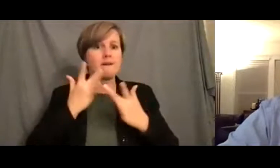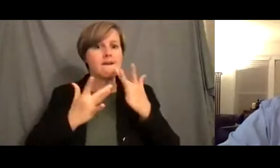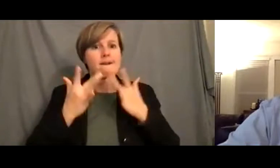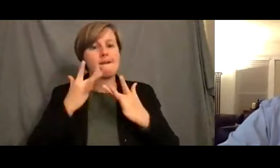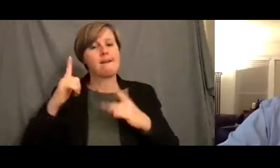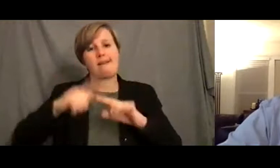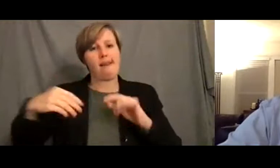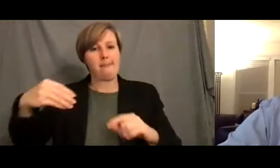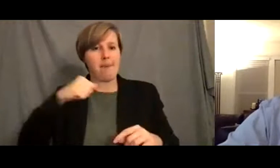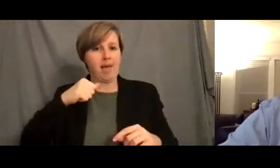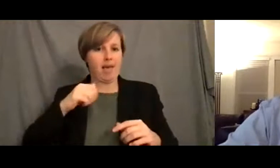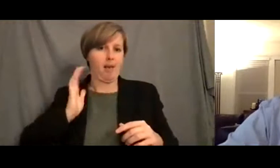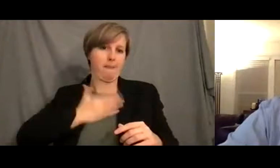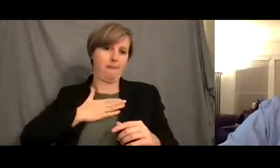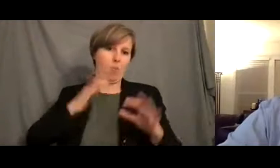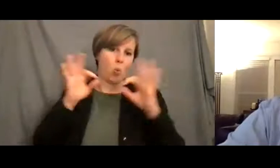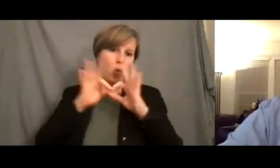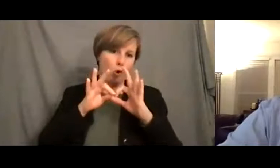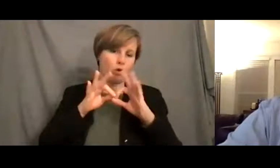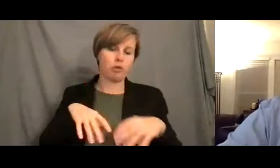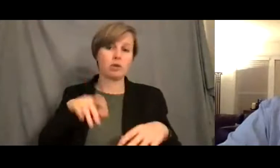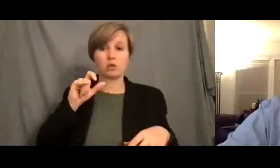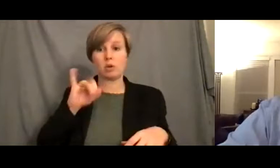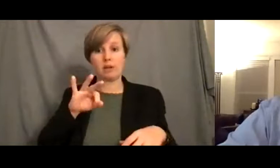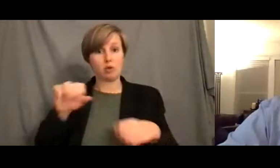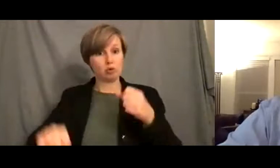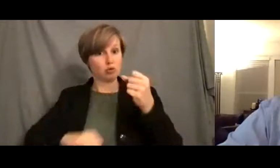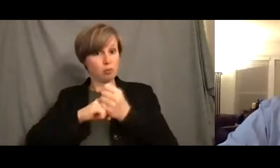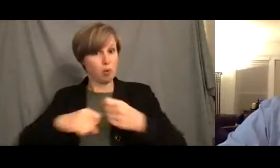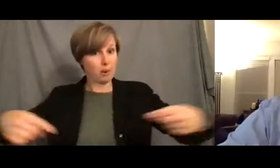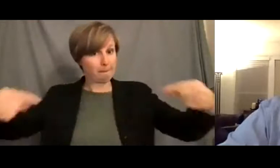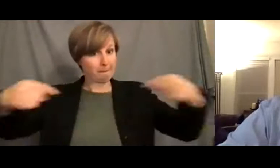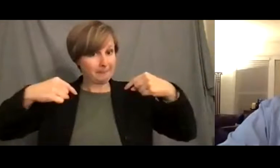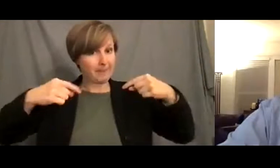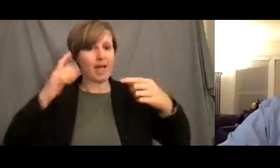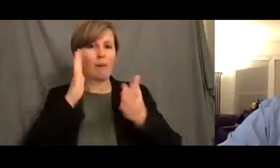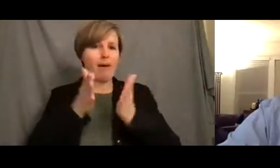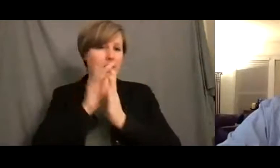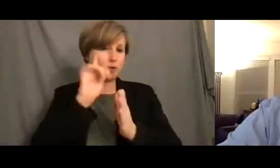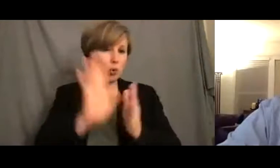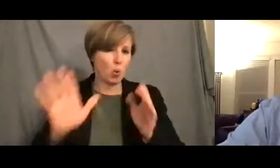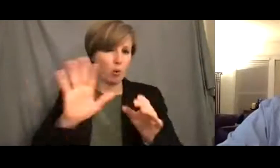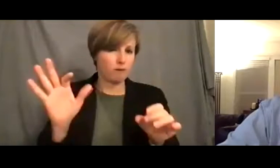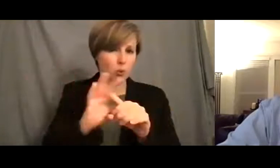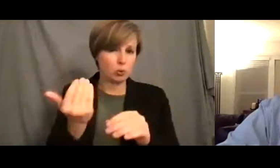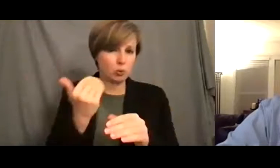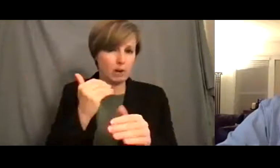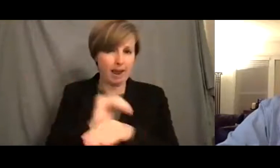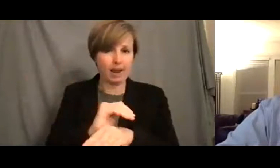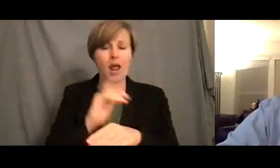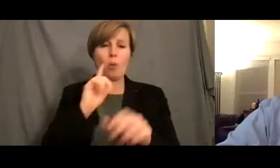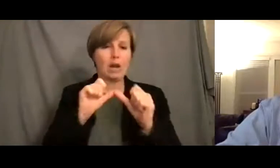pay them what they're worth. So if you'll support me, I ask for your vote tonight. I want to continue working with you.